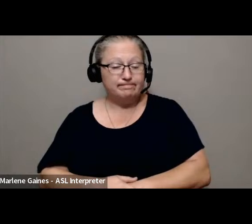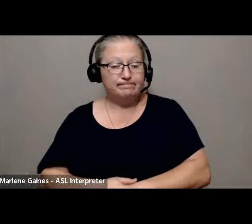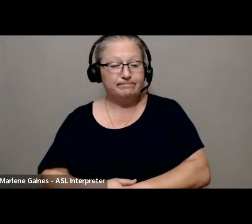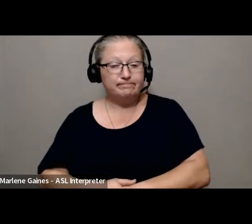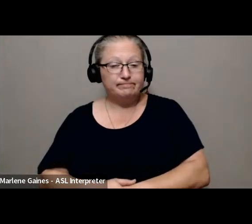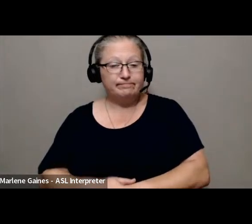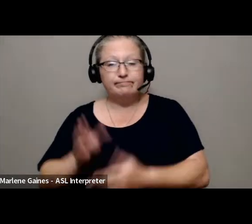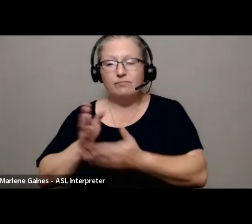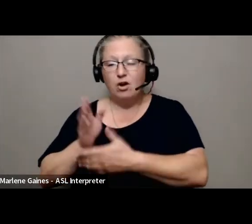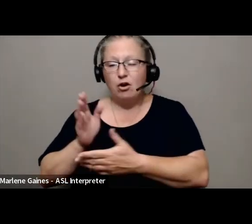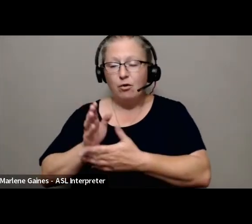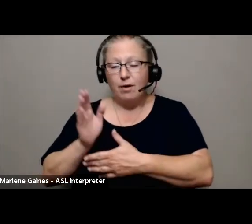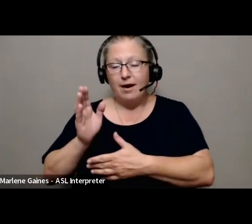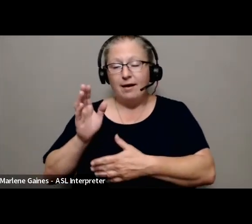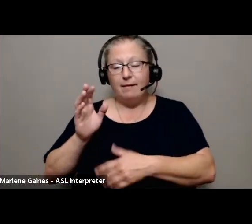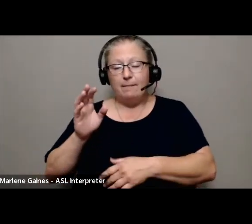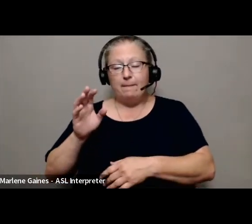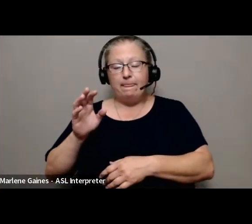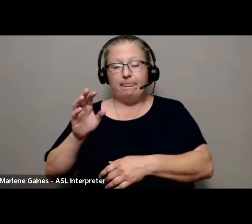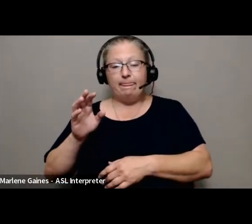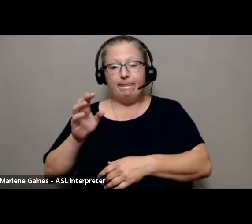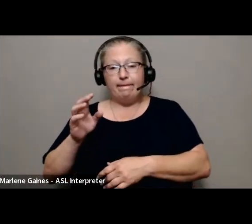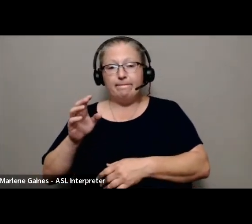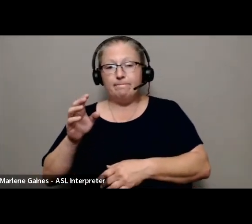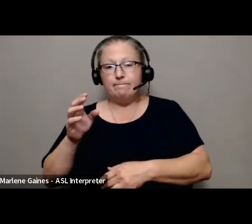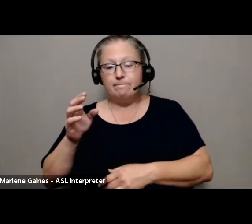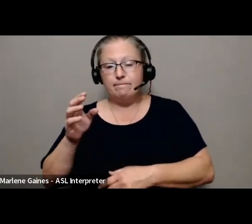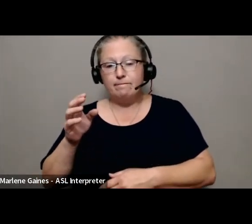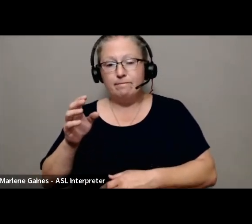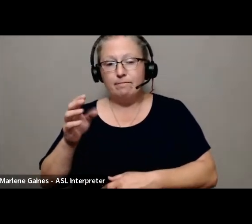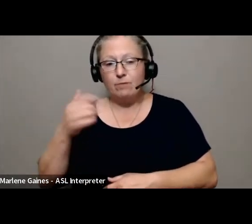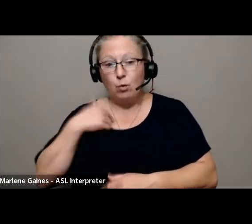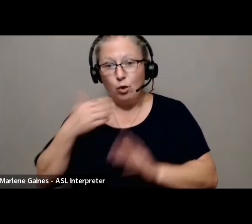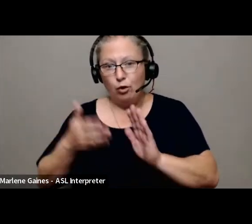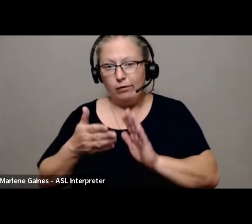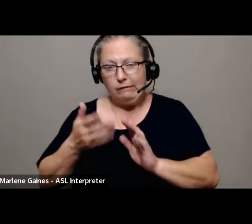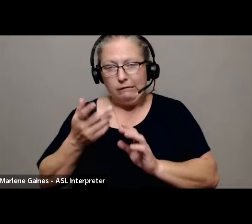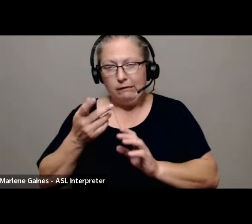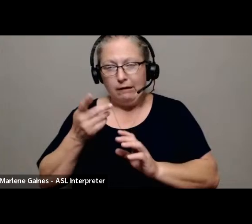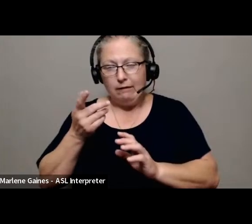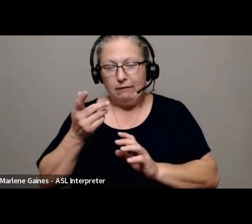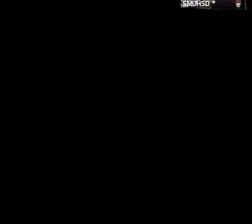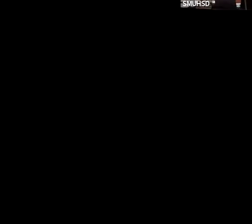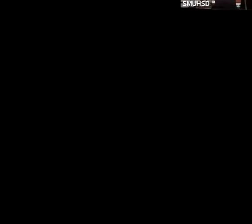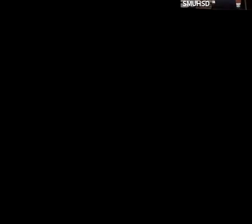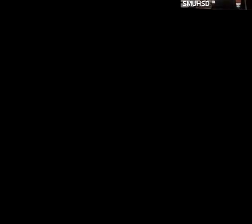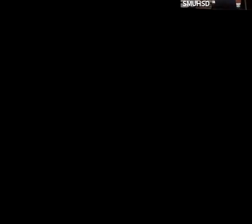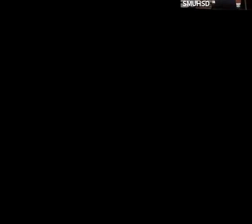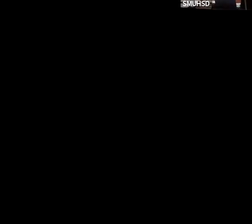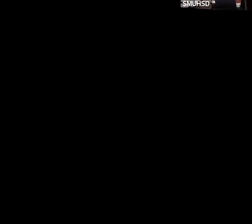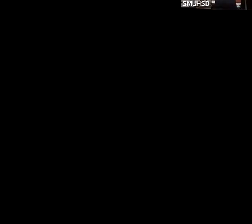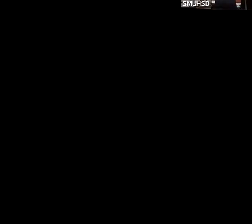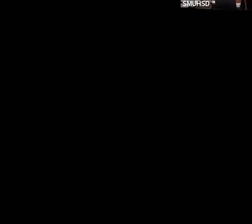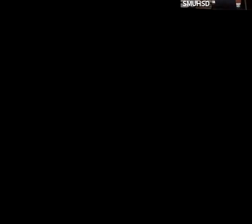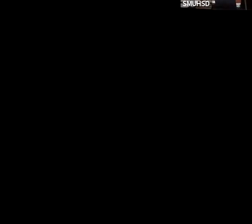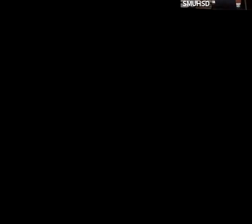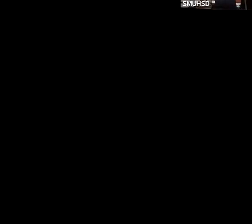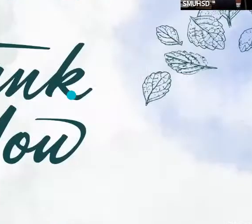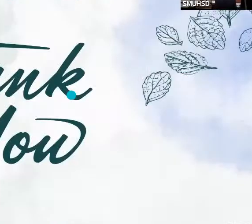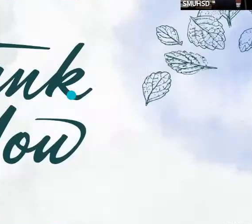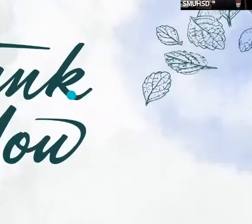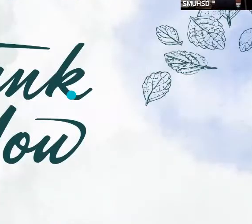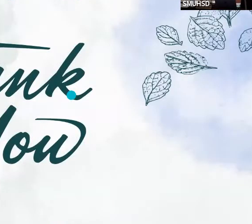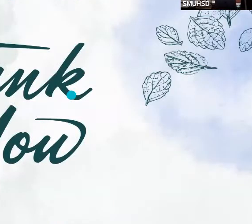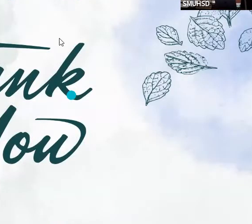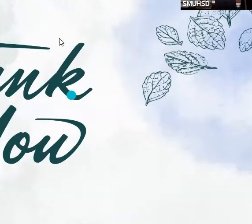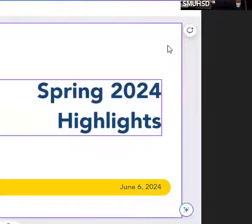All right, in the understanding of we're running late here, I'm going to go through this presentation at